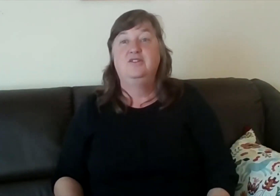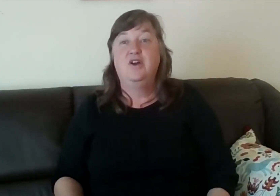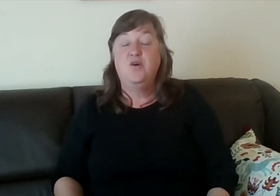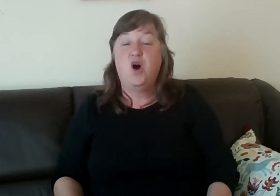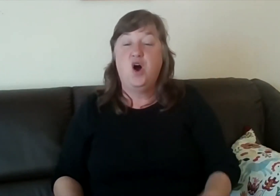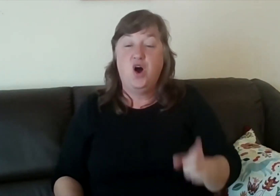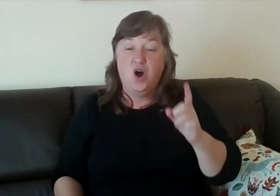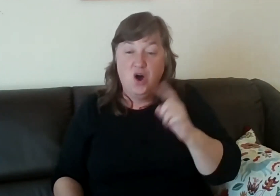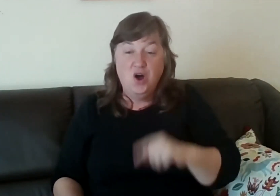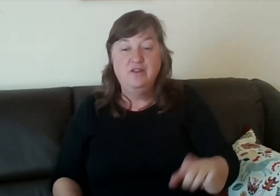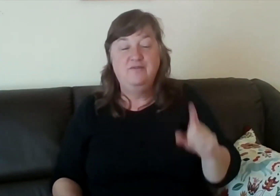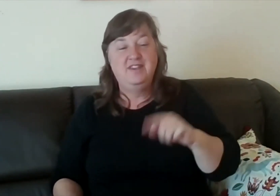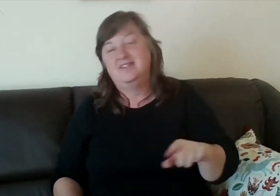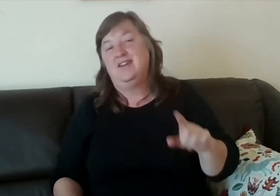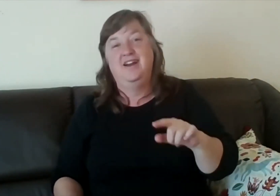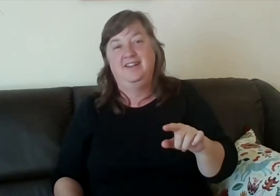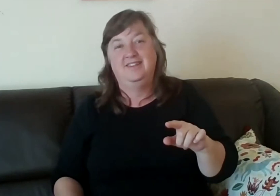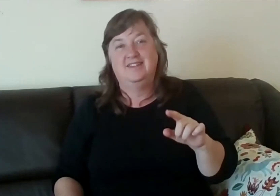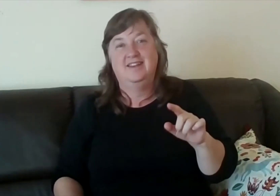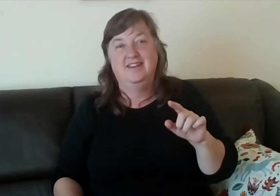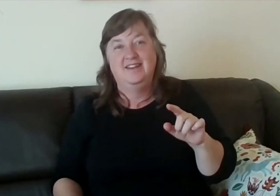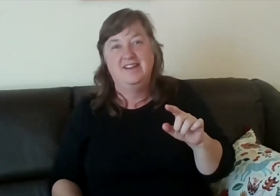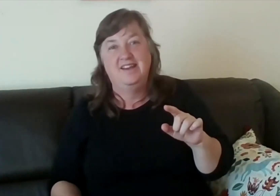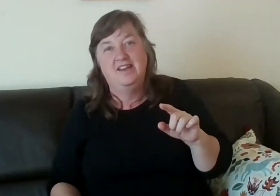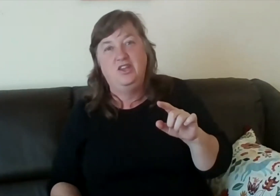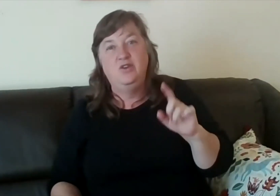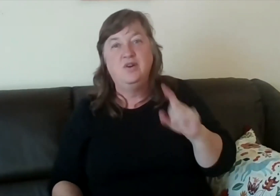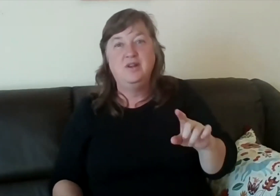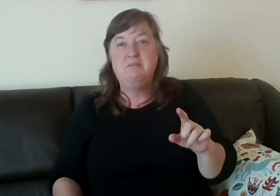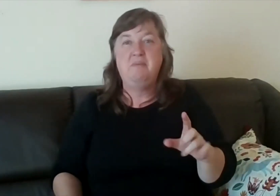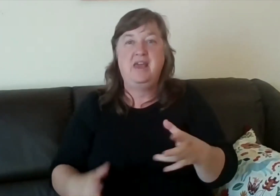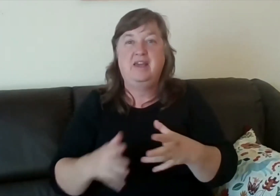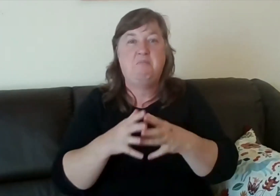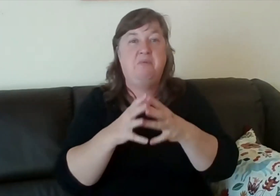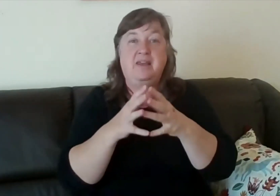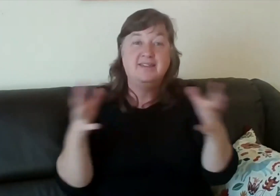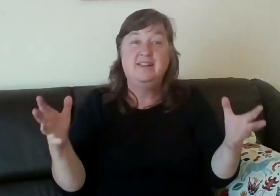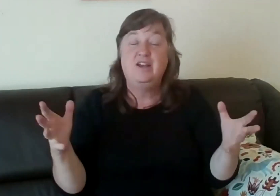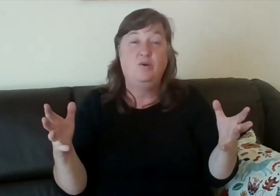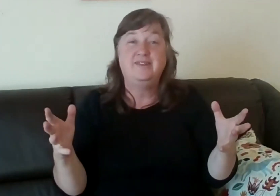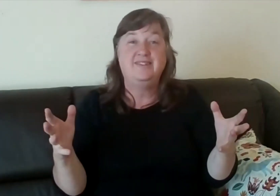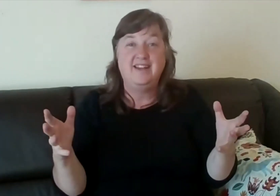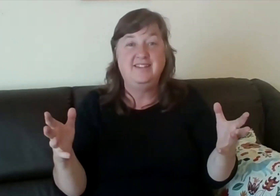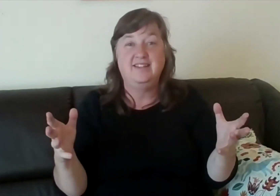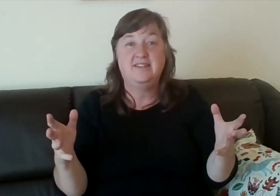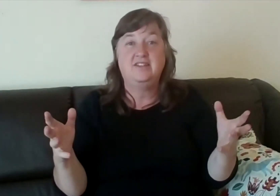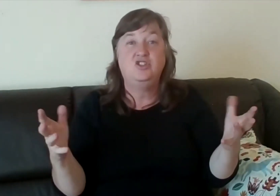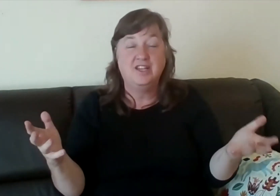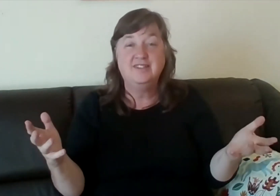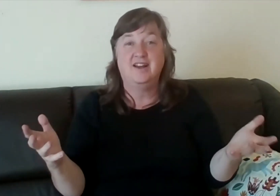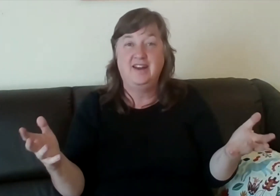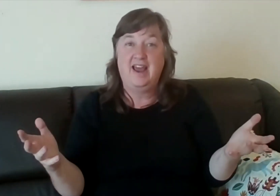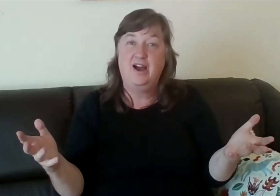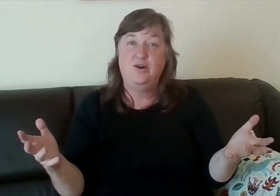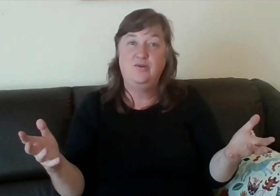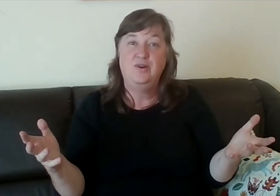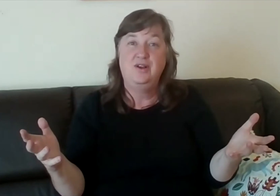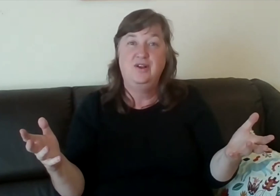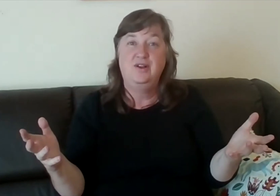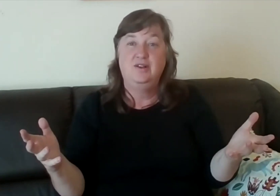So all of these signs, you can make basically a whole sentence just on how, just